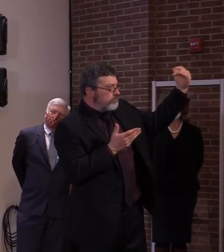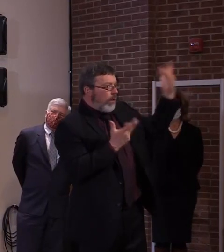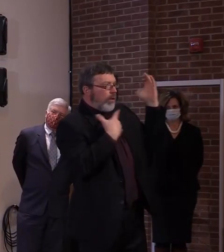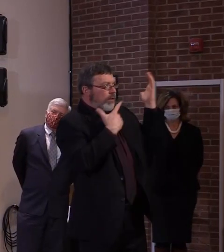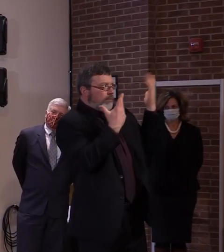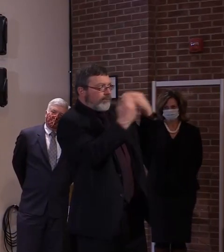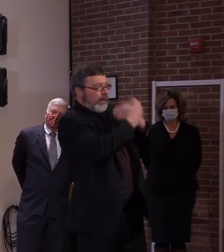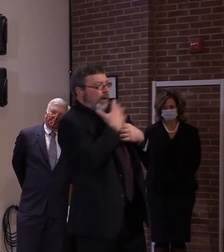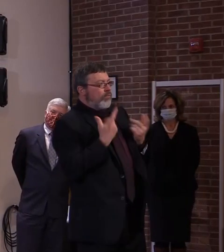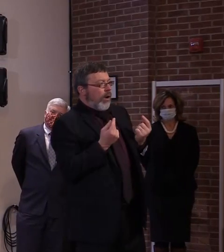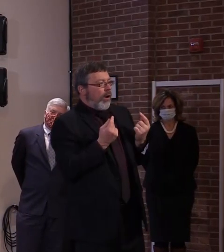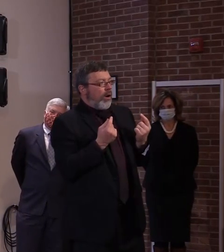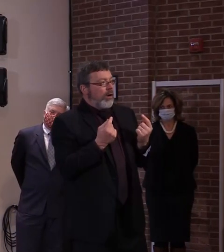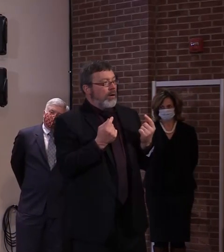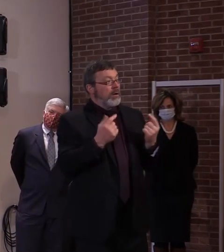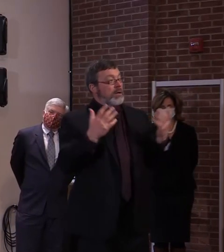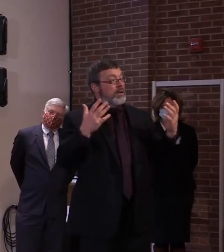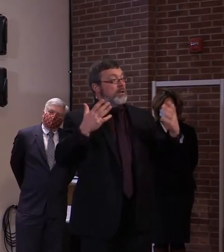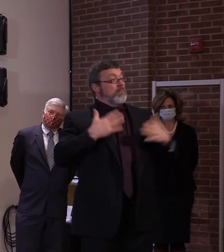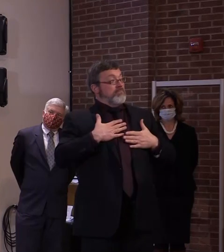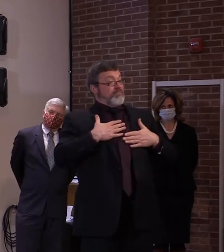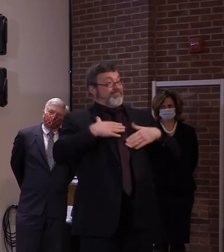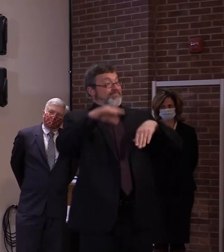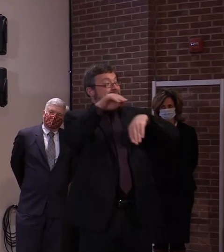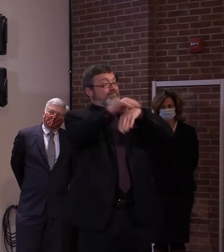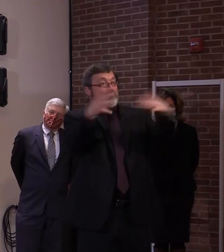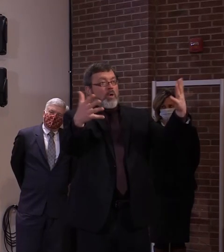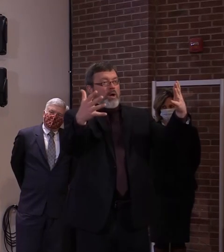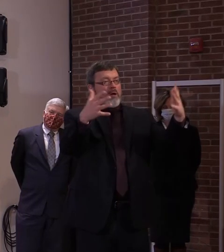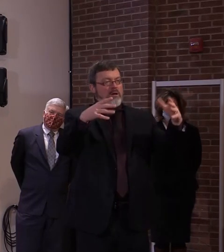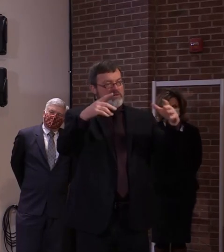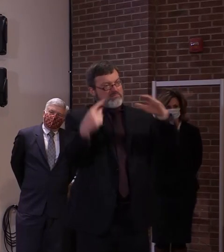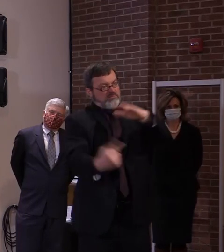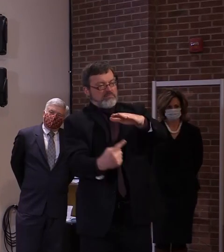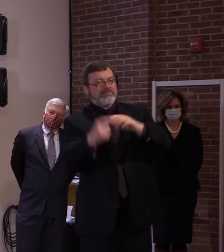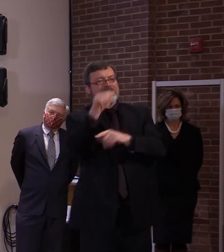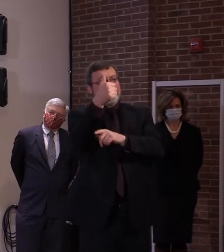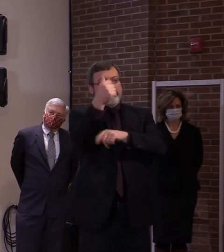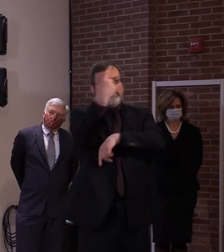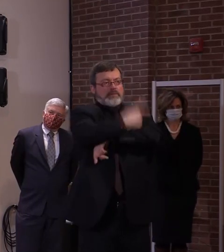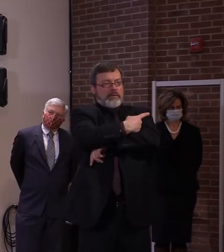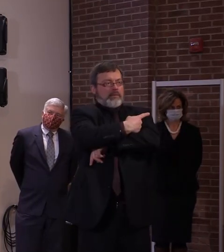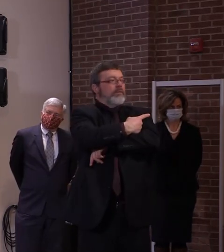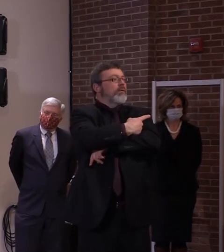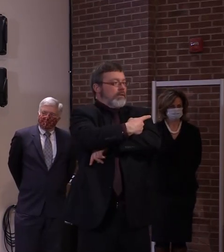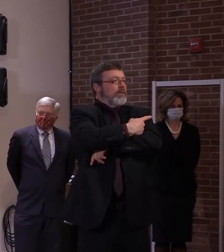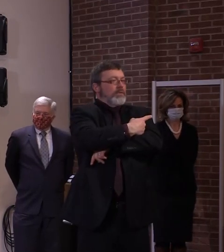advice, which is a 10-day isolation period if you've become a case. Thank you.